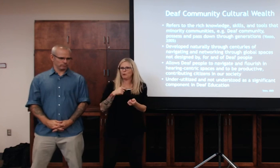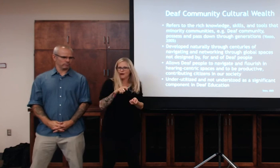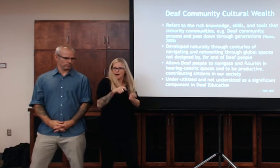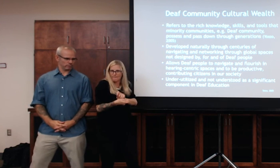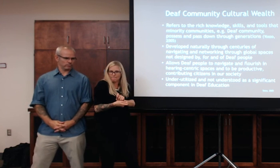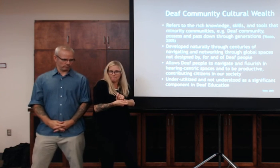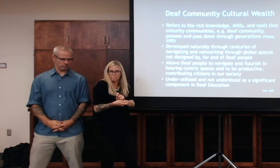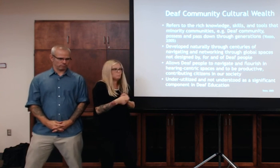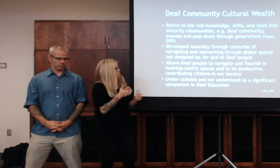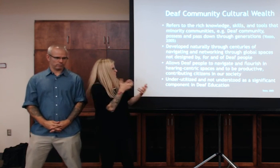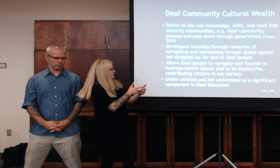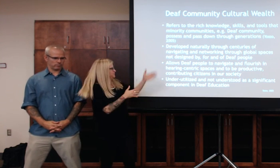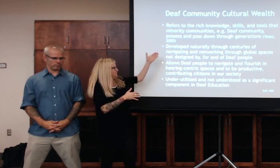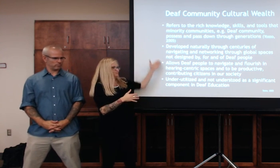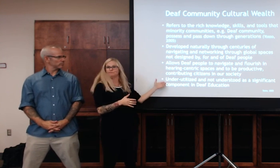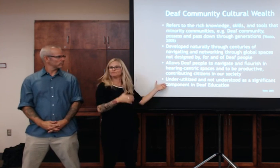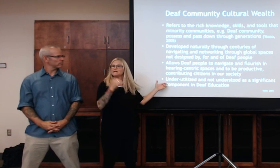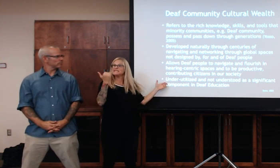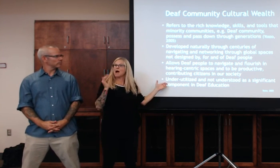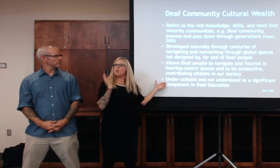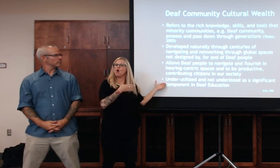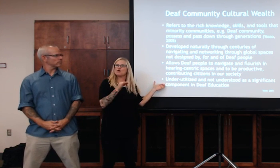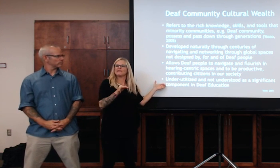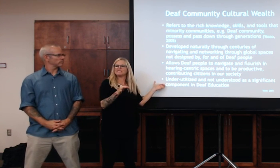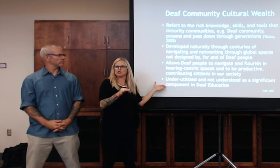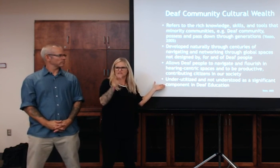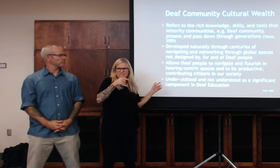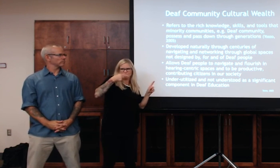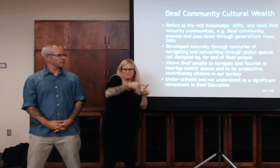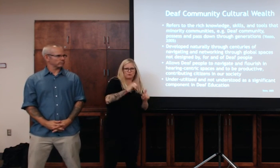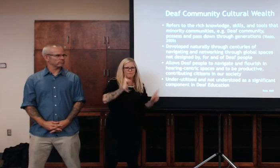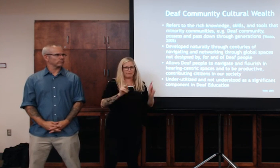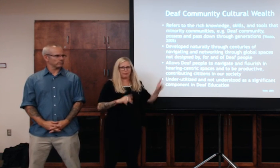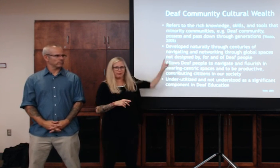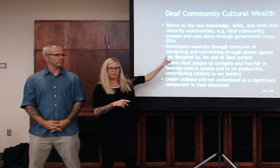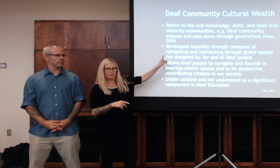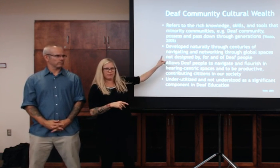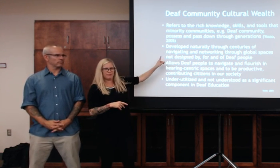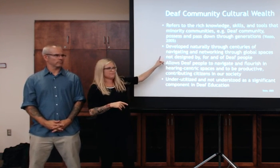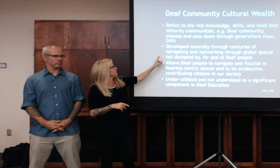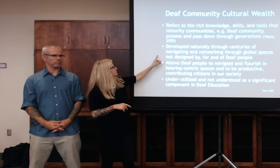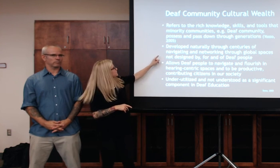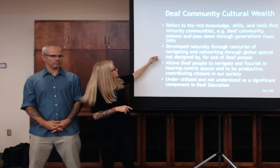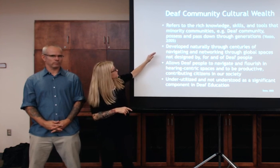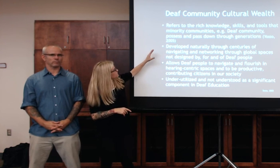So we wanted to adjust the slide to match deaf community cultural wealth.